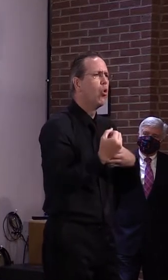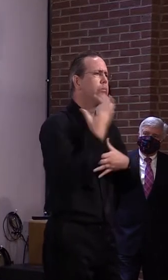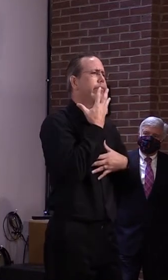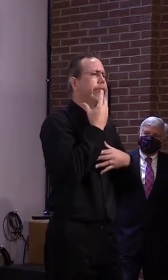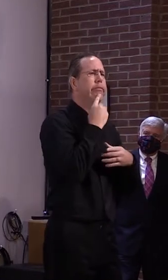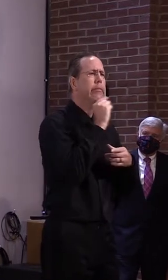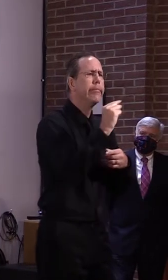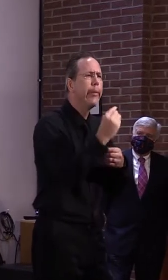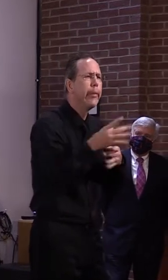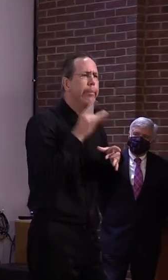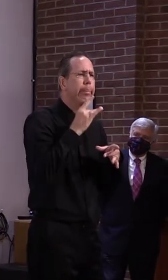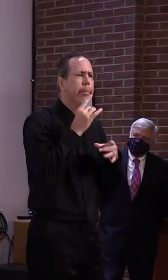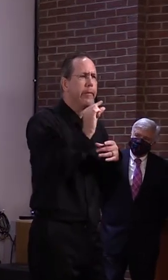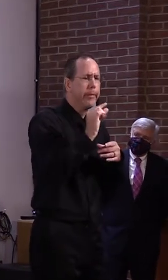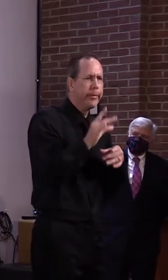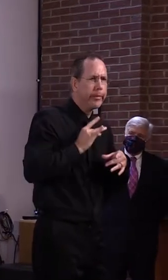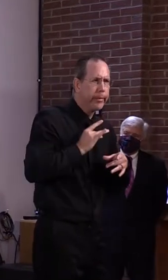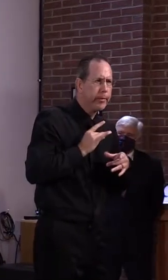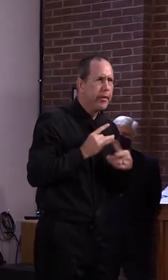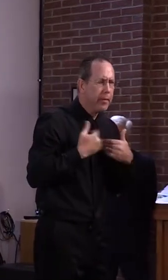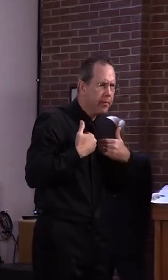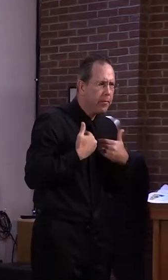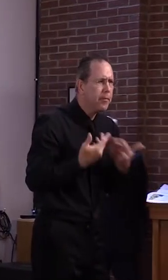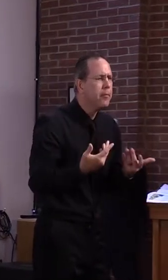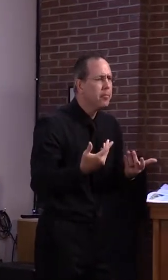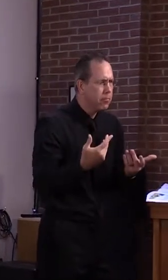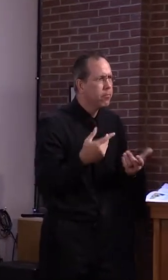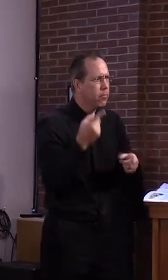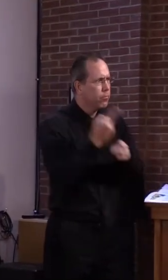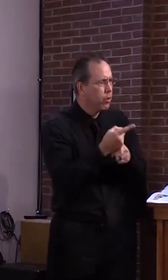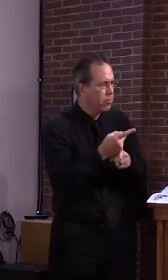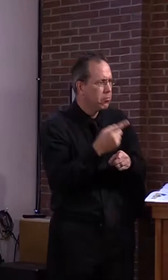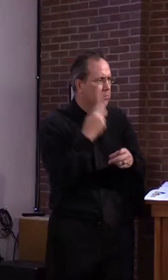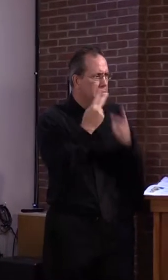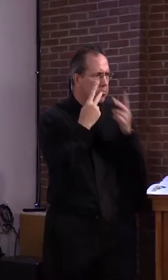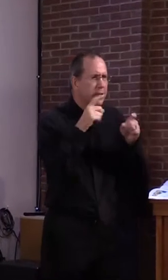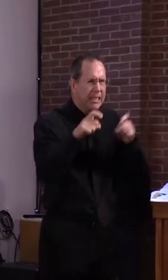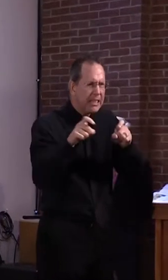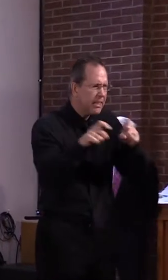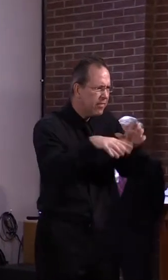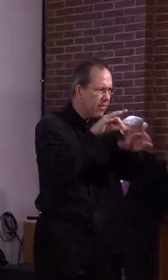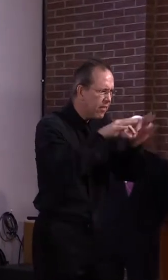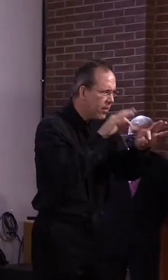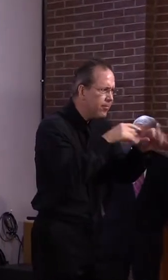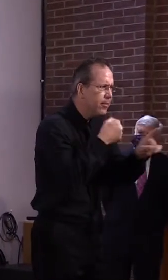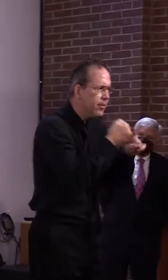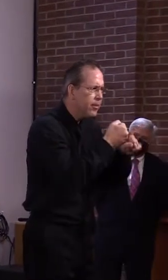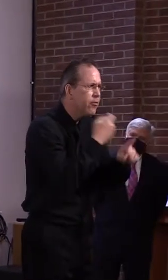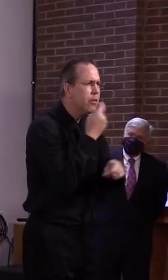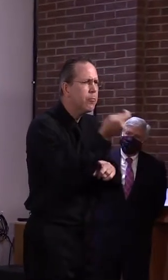present probably isn't representing anything that could be infectious to anybody else or what have you.